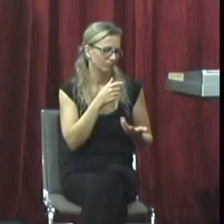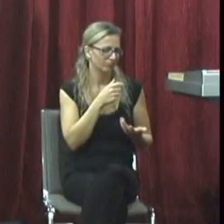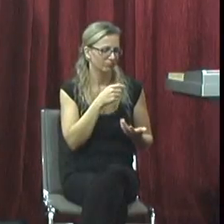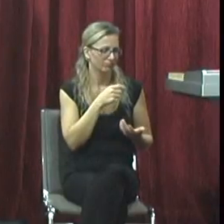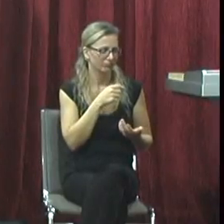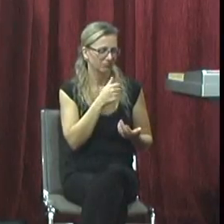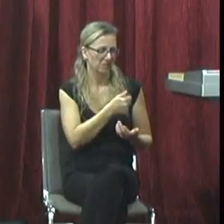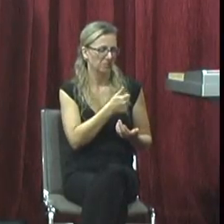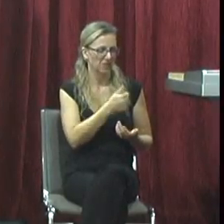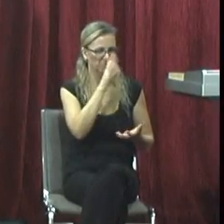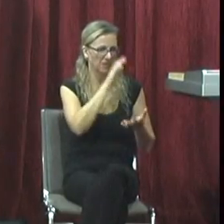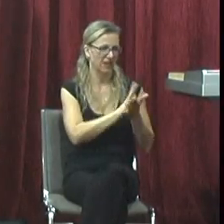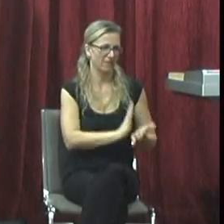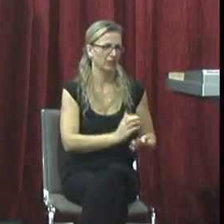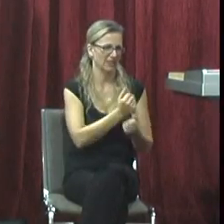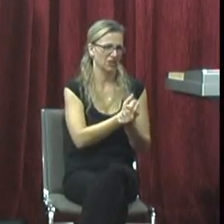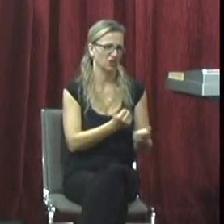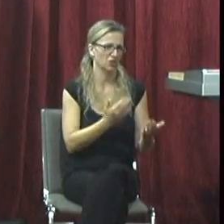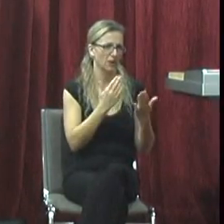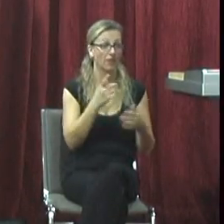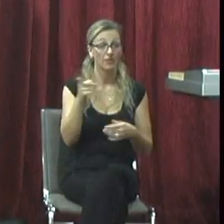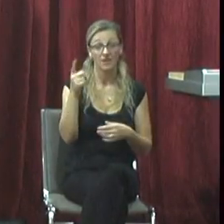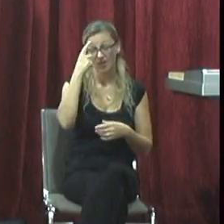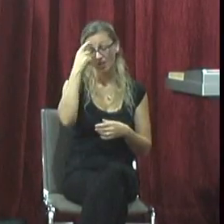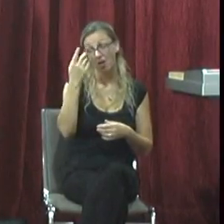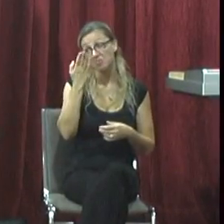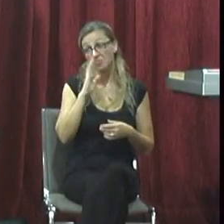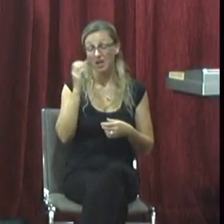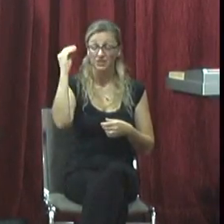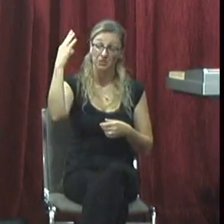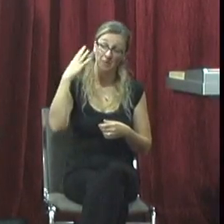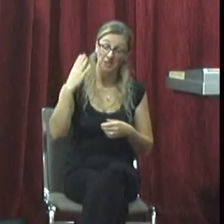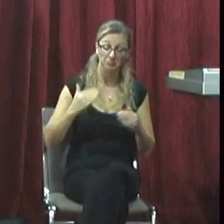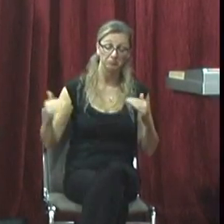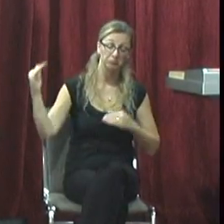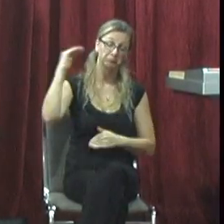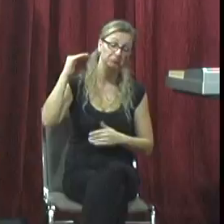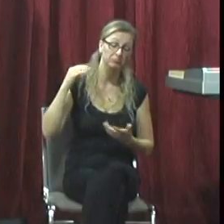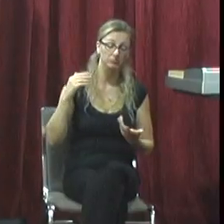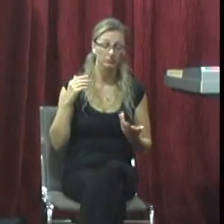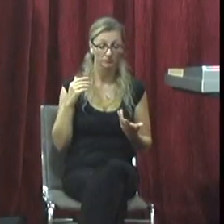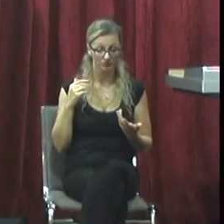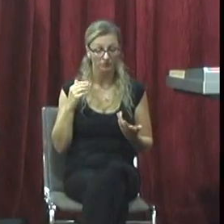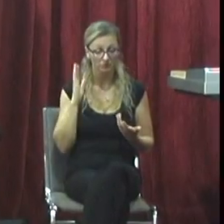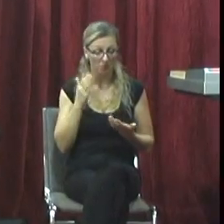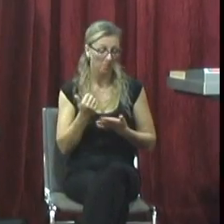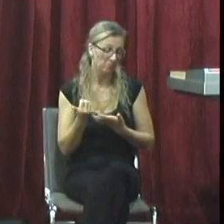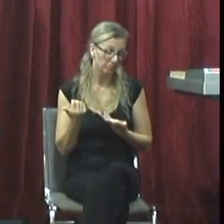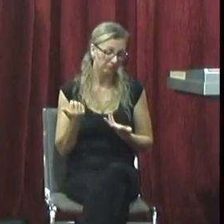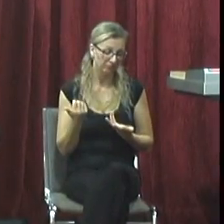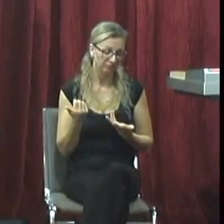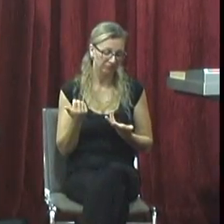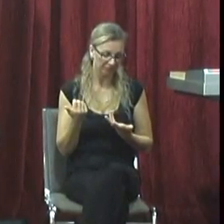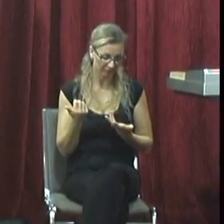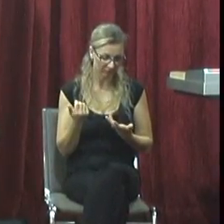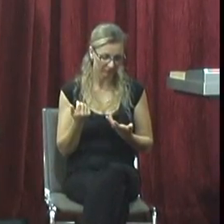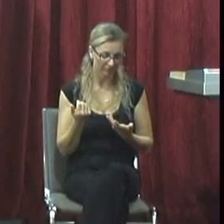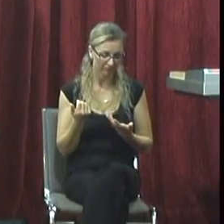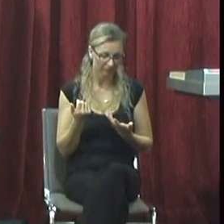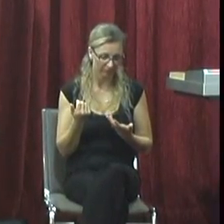grace, which is great, and his promises never leave us, we can disobey him and get away without any negative